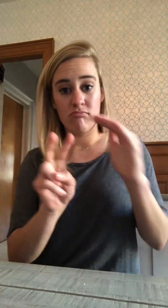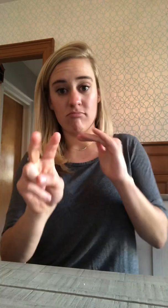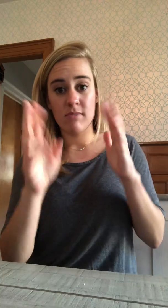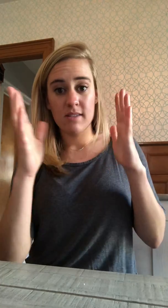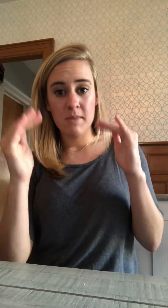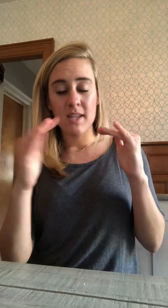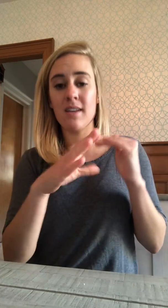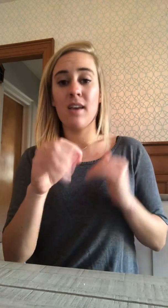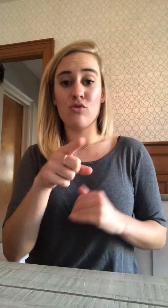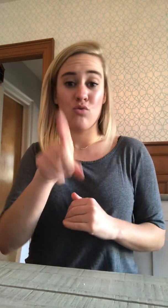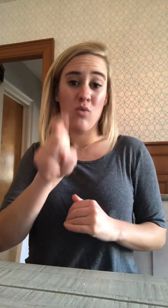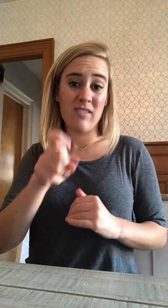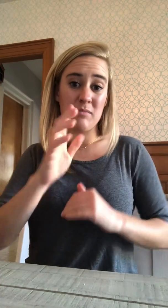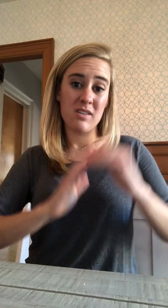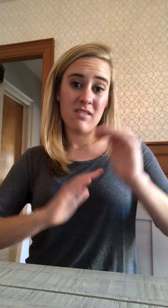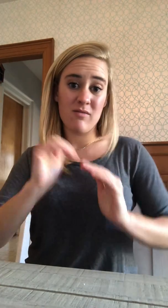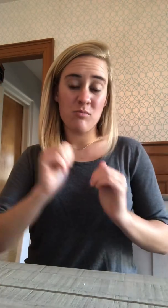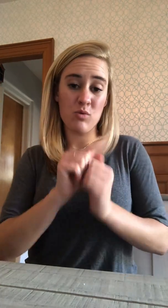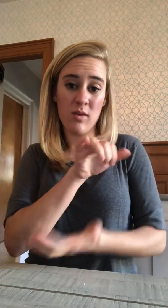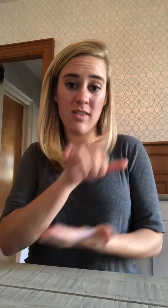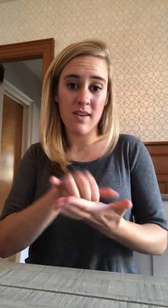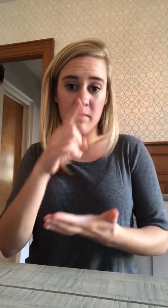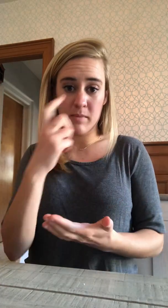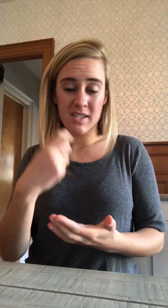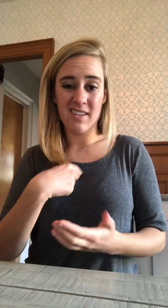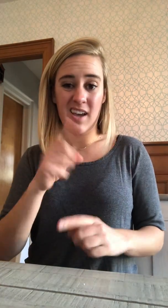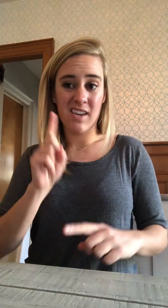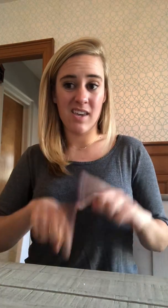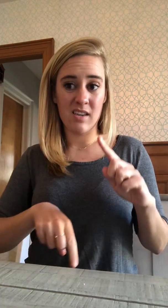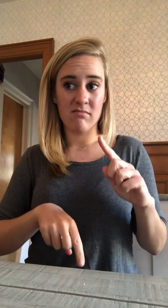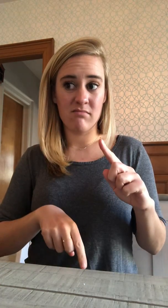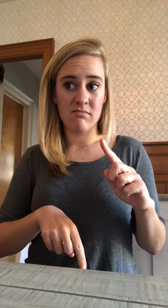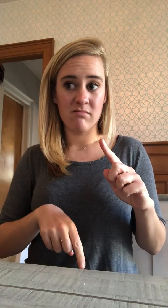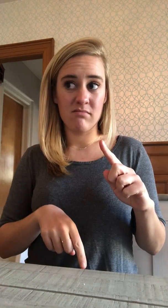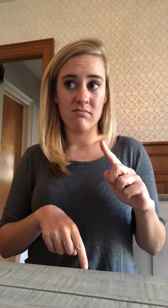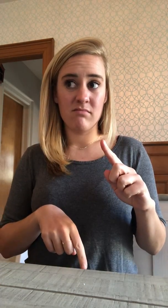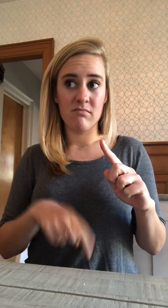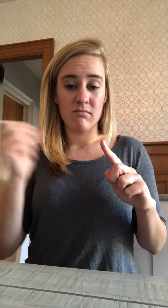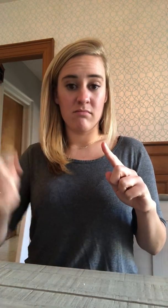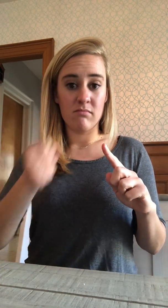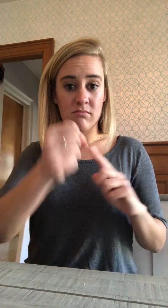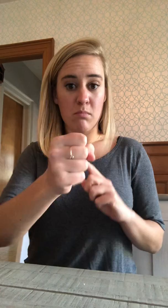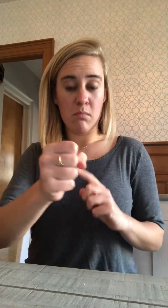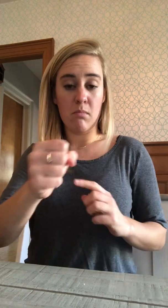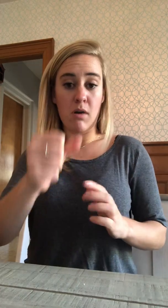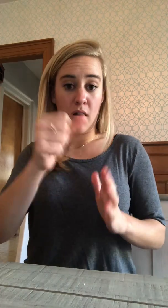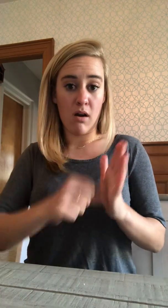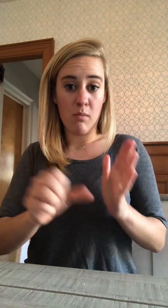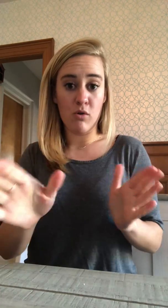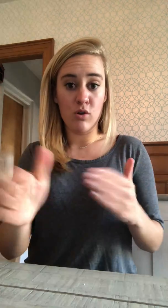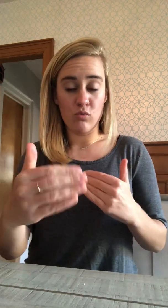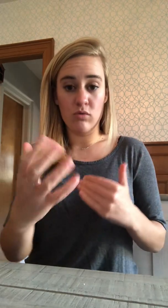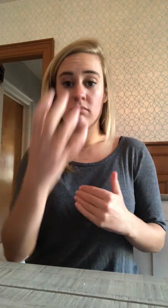have to be comfortable with this, because I can't take a person to the operating room, have the anesthesiologist put them under